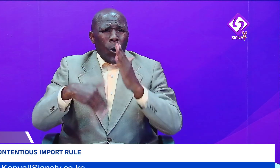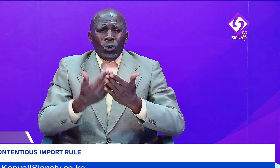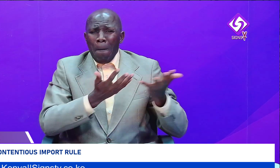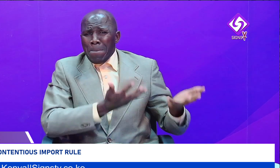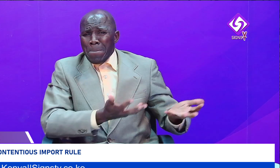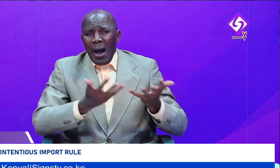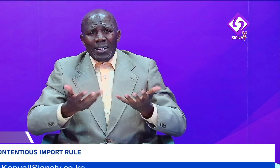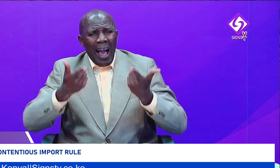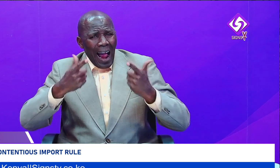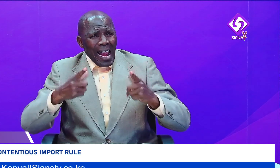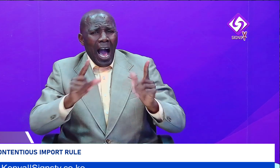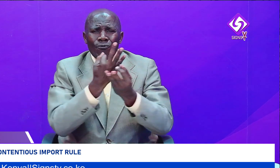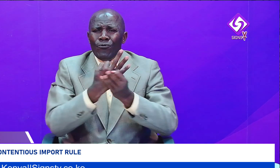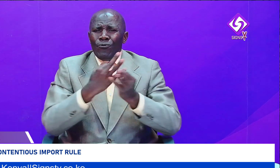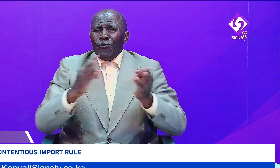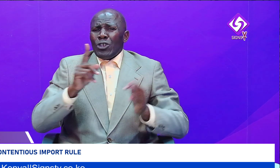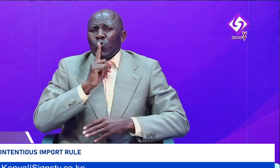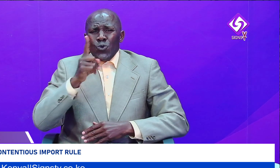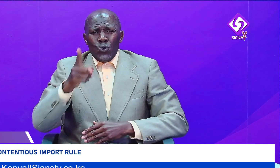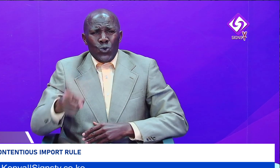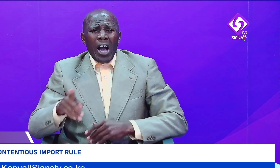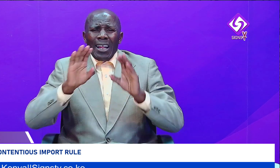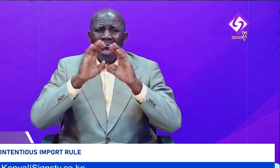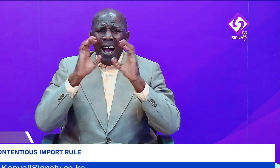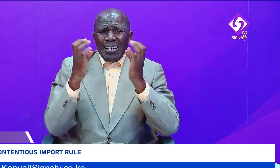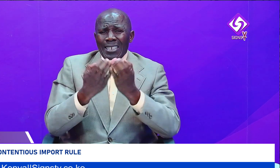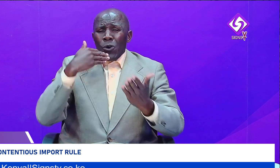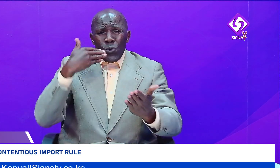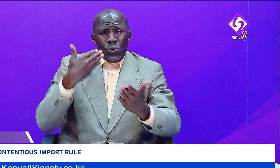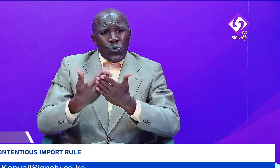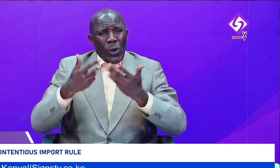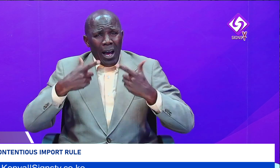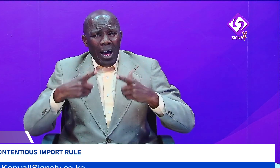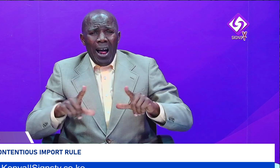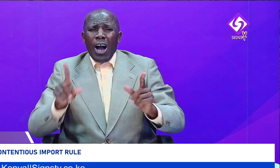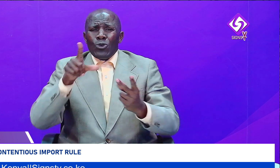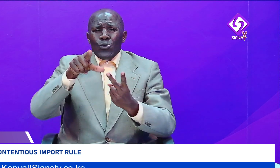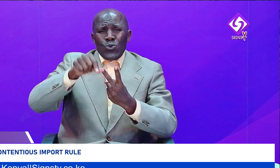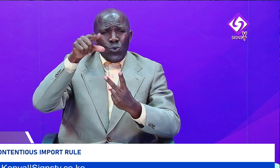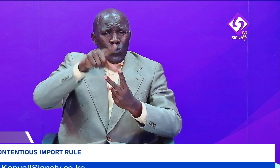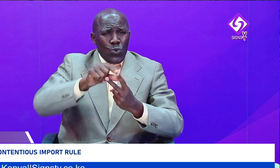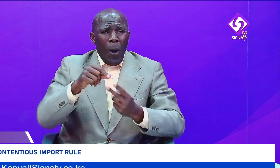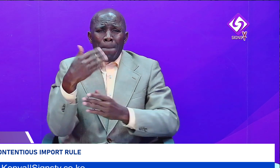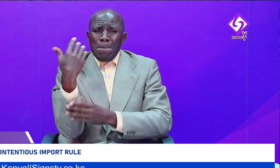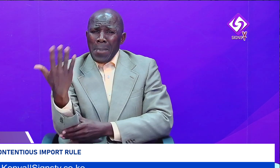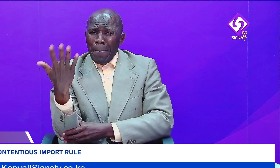controversial directive that required a mandatory certificate of origin, that's COO, for all